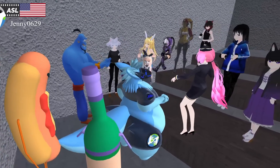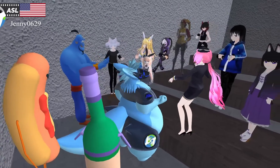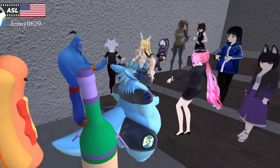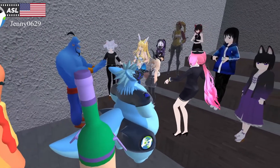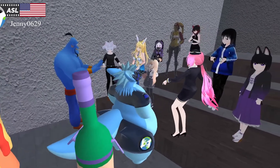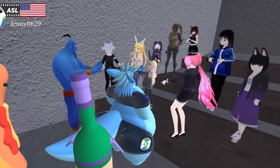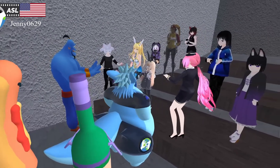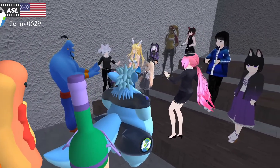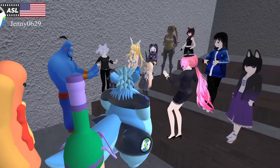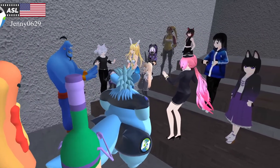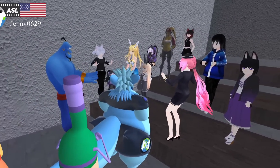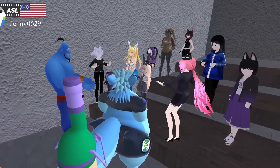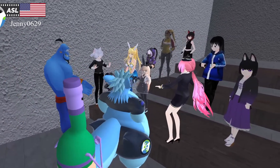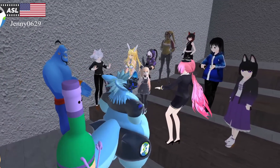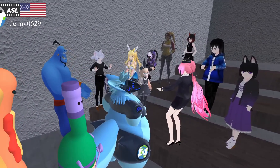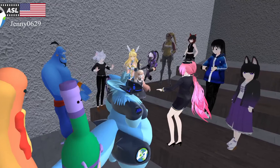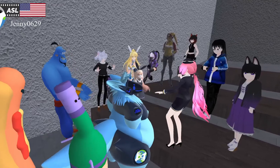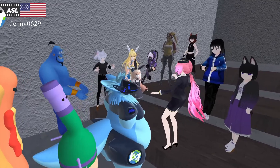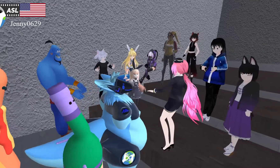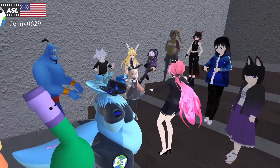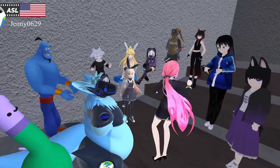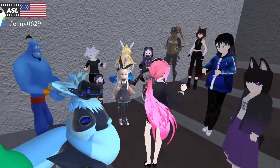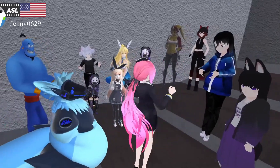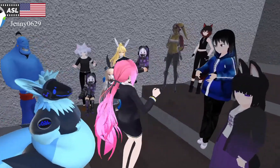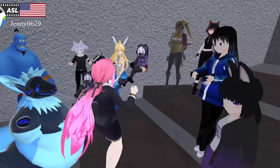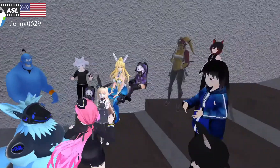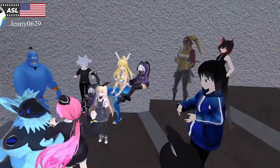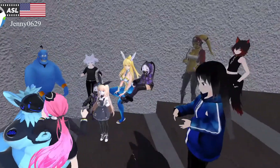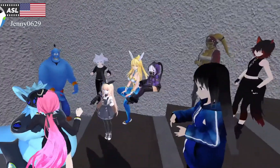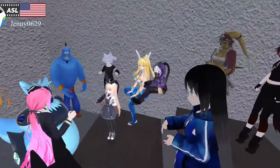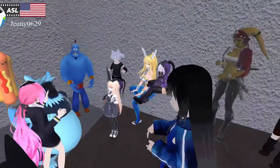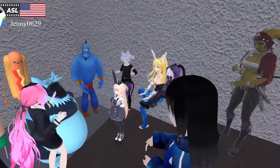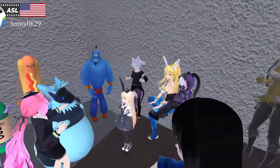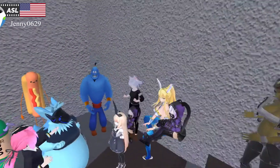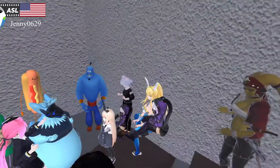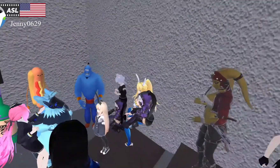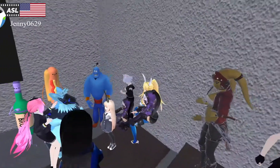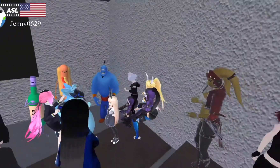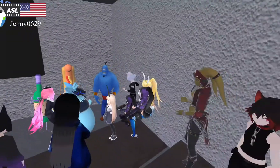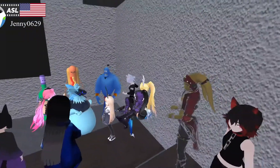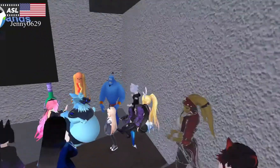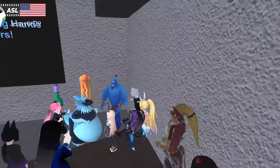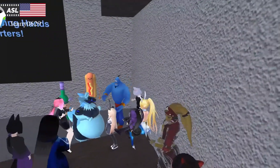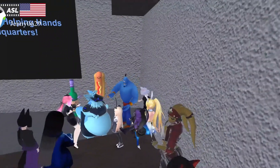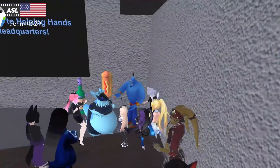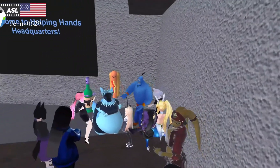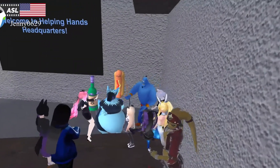All right. I feel. Okay, so I awesome. just- Yeah, take that time to make sure everyone knows their roles. Take your time, make sure everyone's